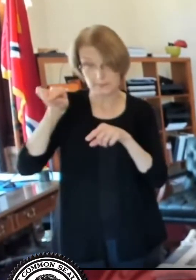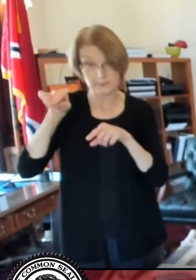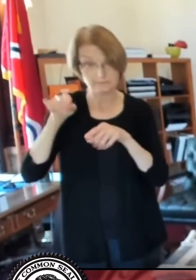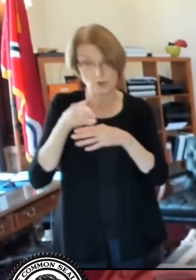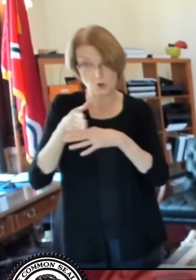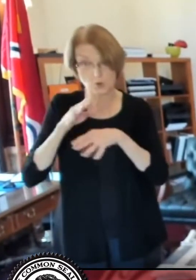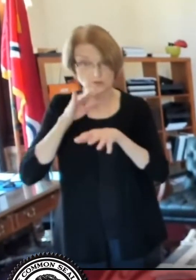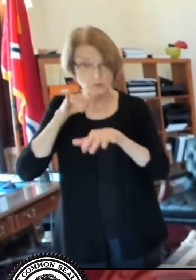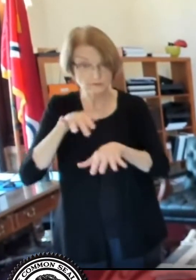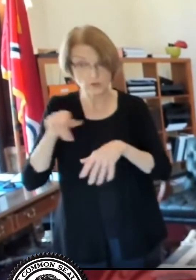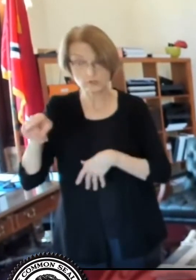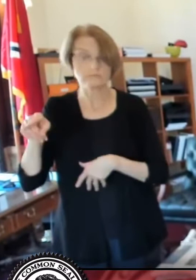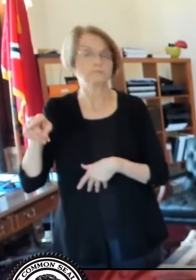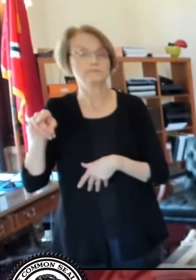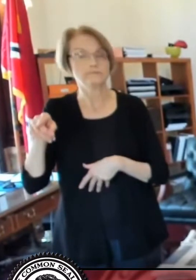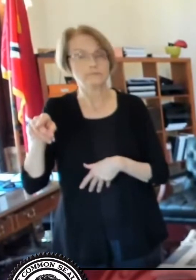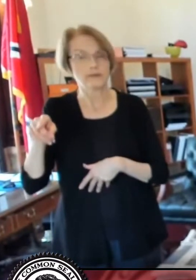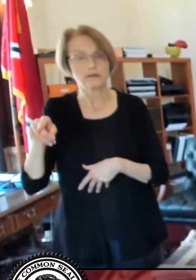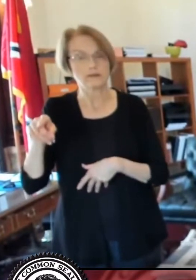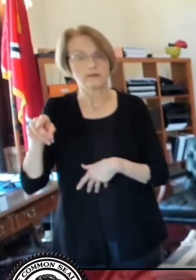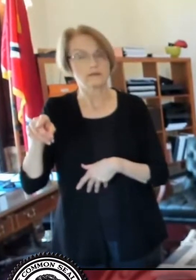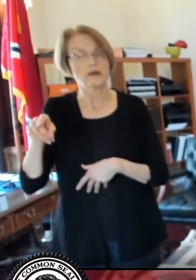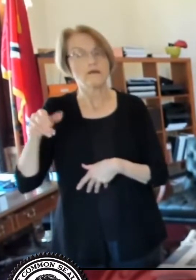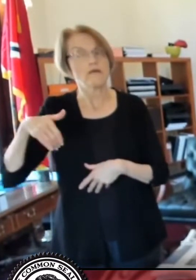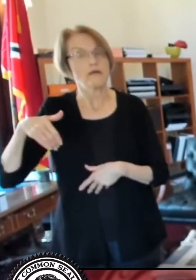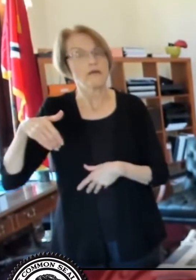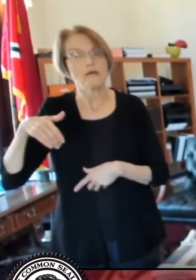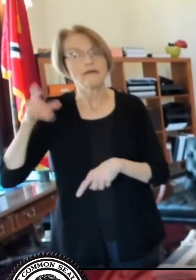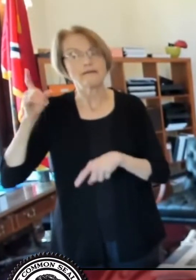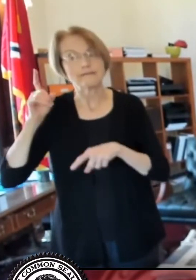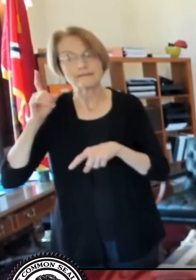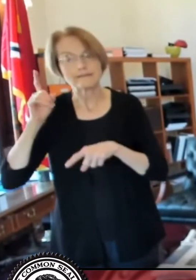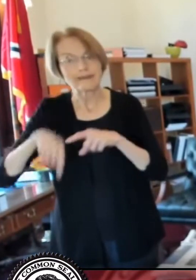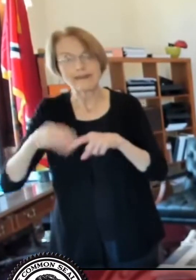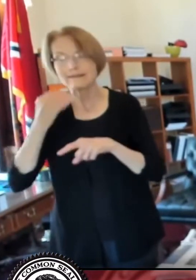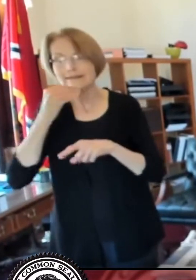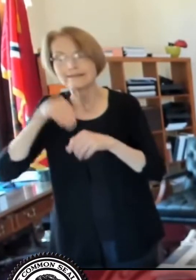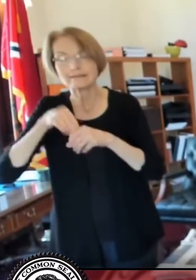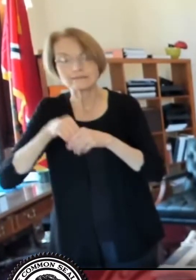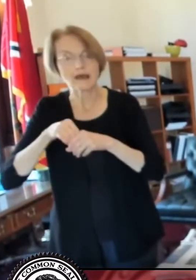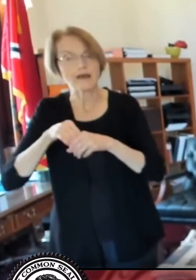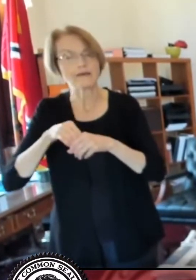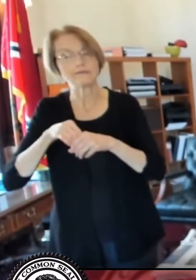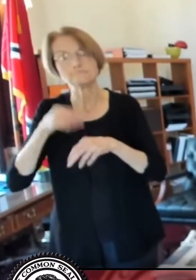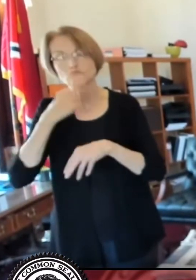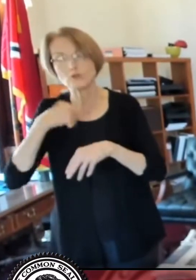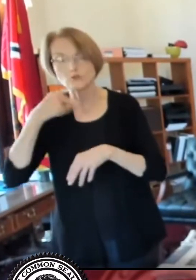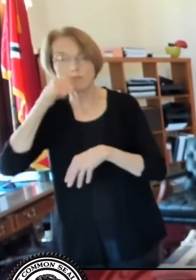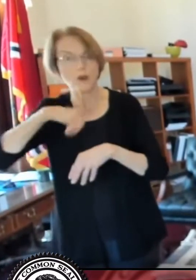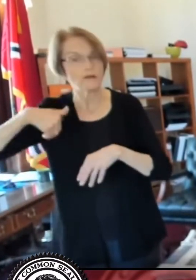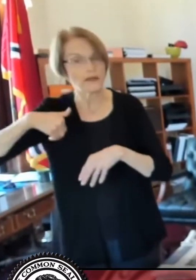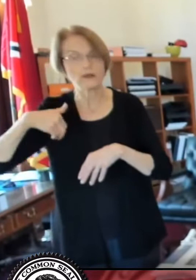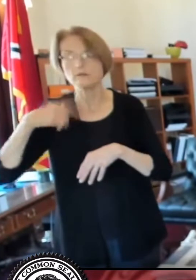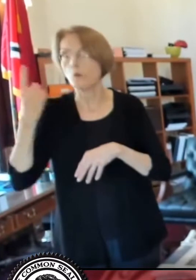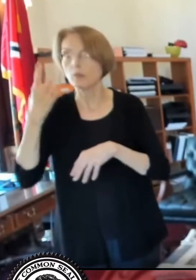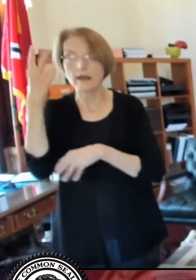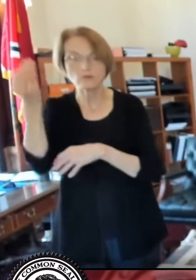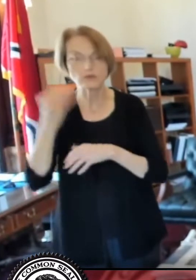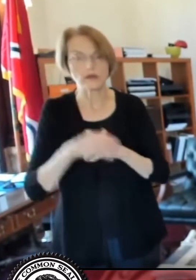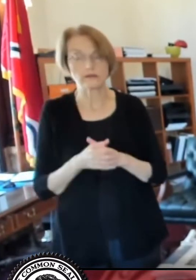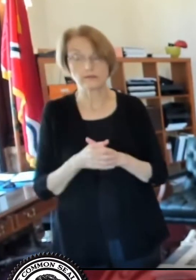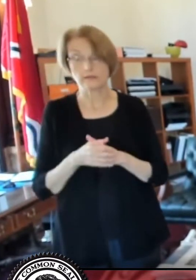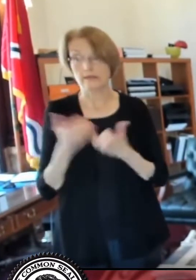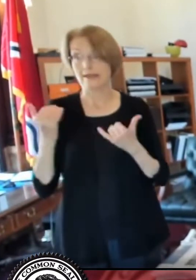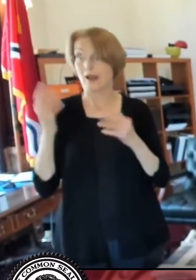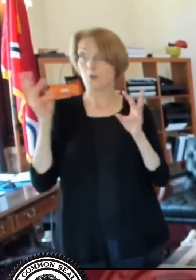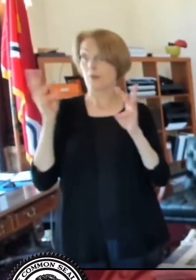Illinois, they don't even have inside dining yet in their restaurants or bars. As it gets cooler out, which